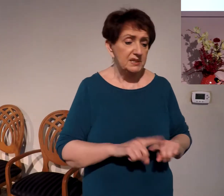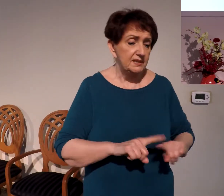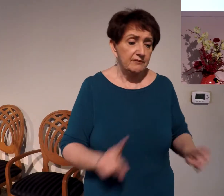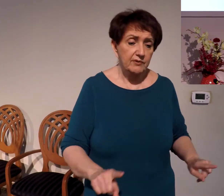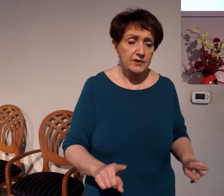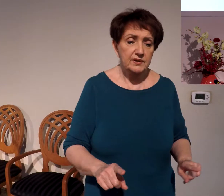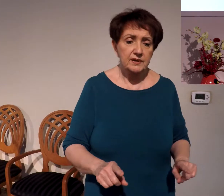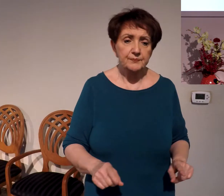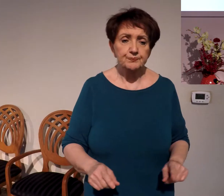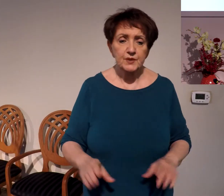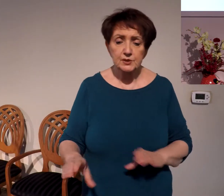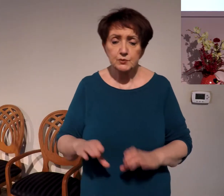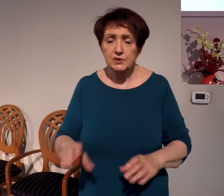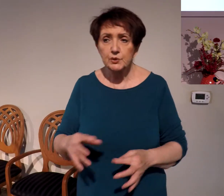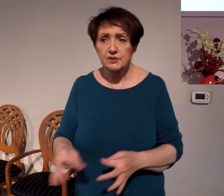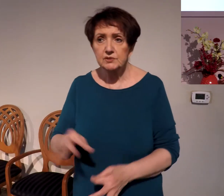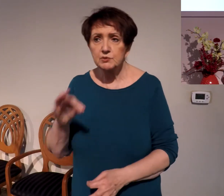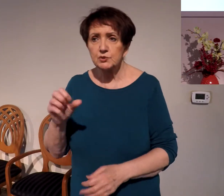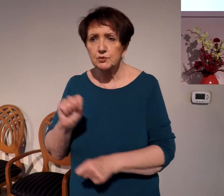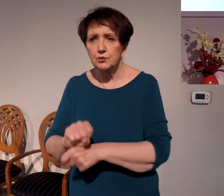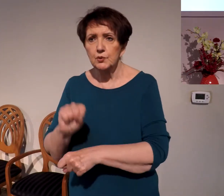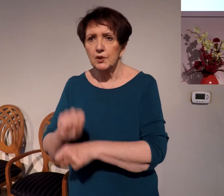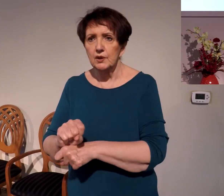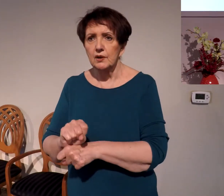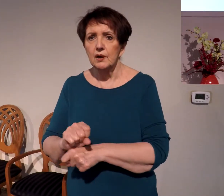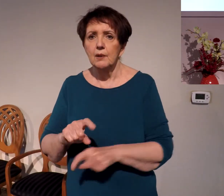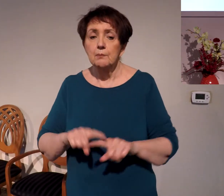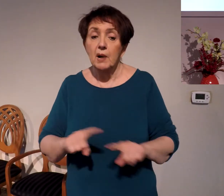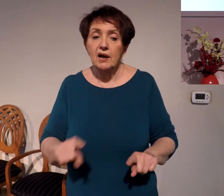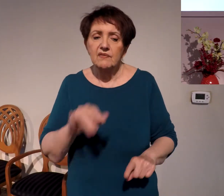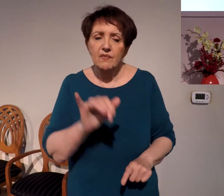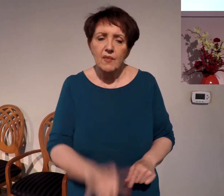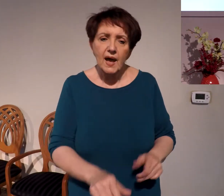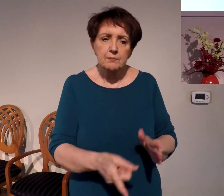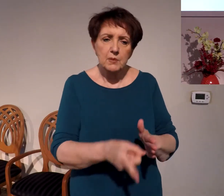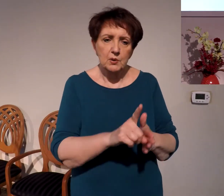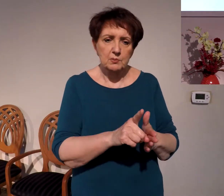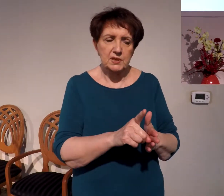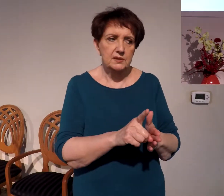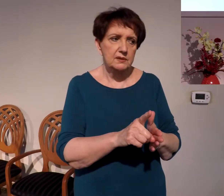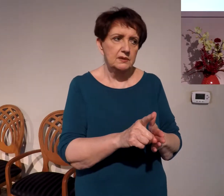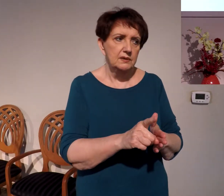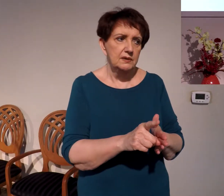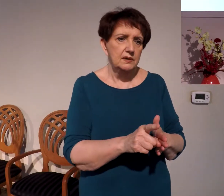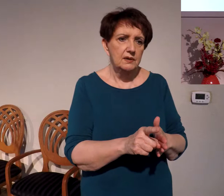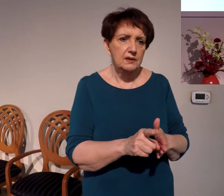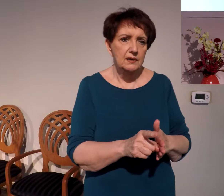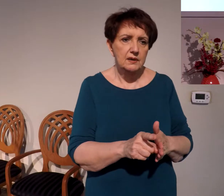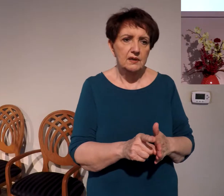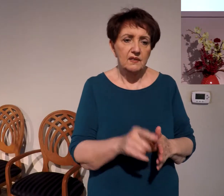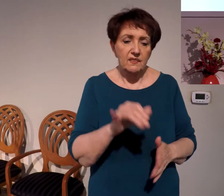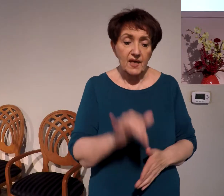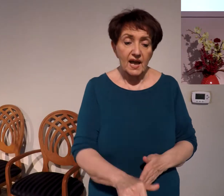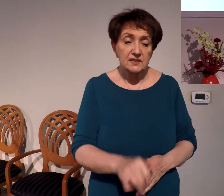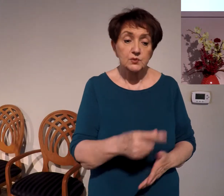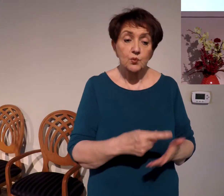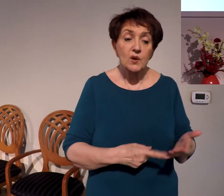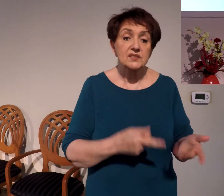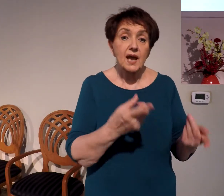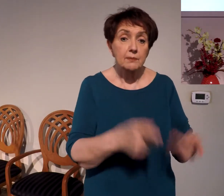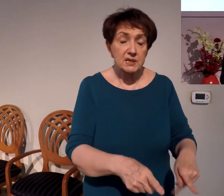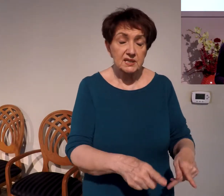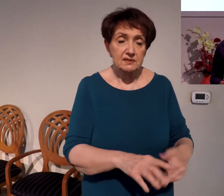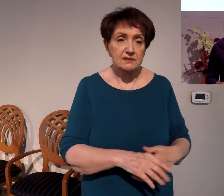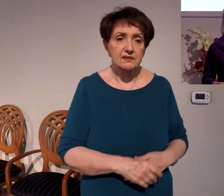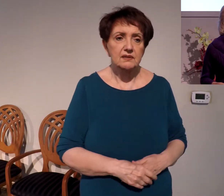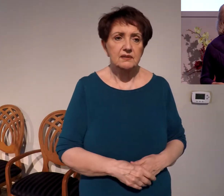do our spiritual work. But in the moment, do you see, this is what it is. And that's that